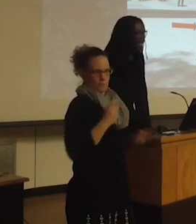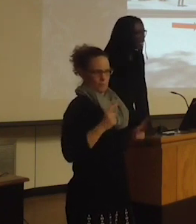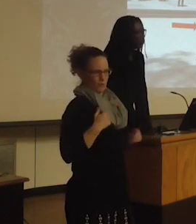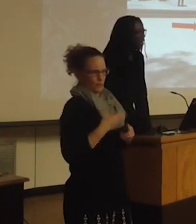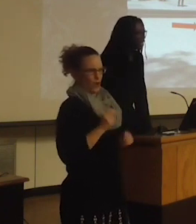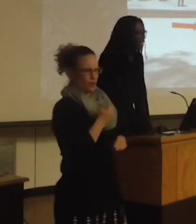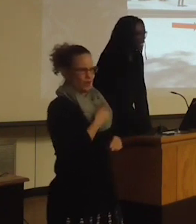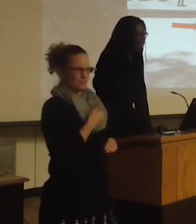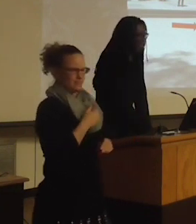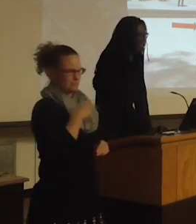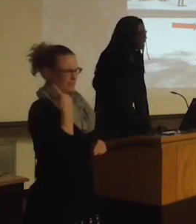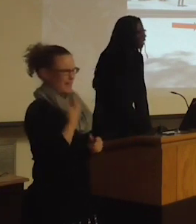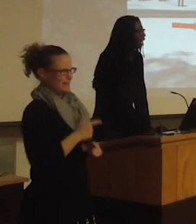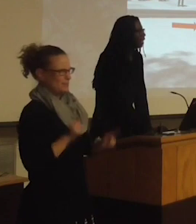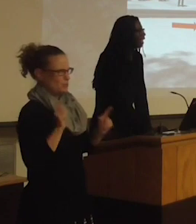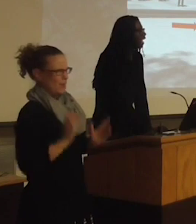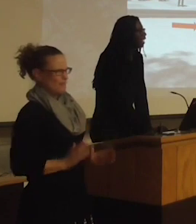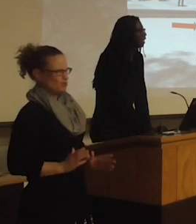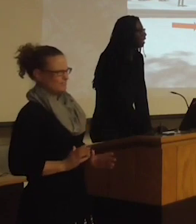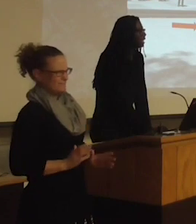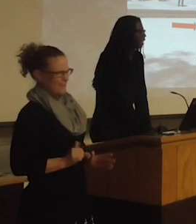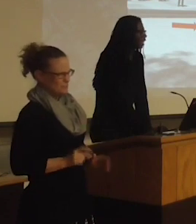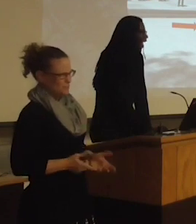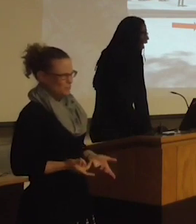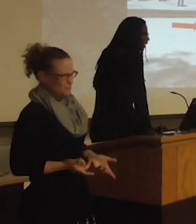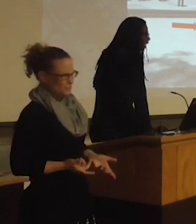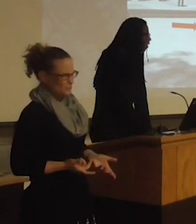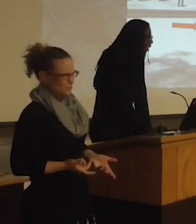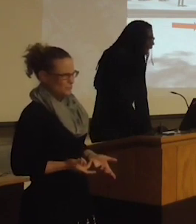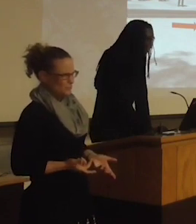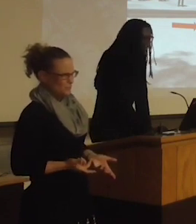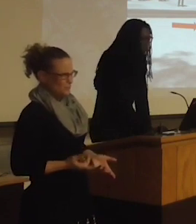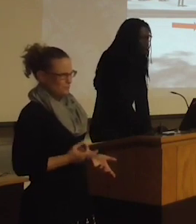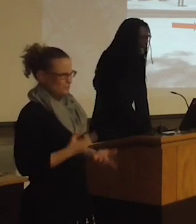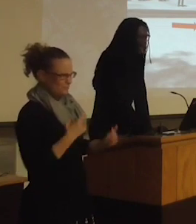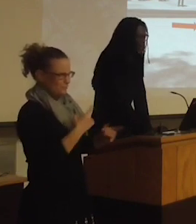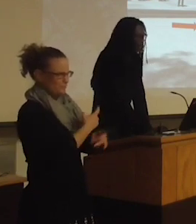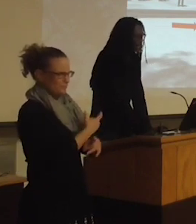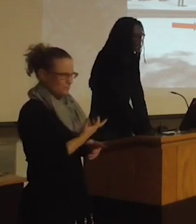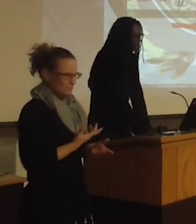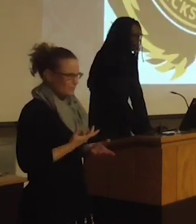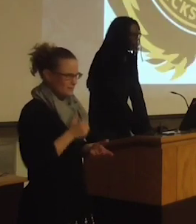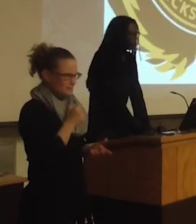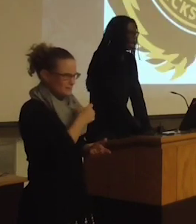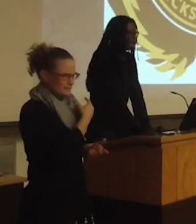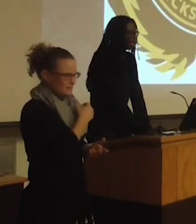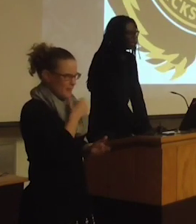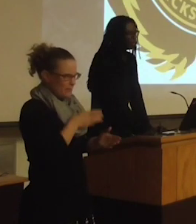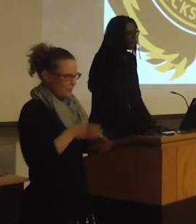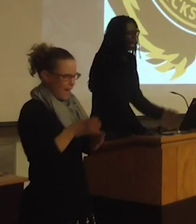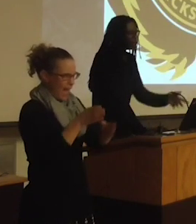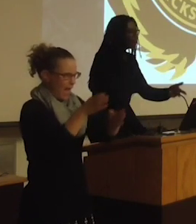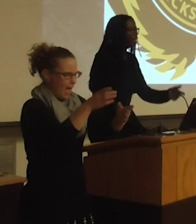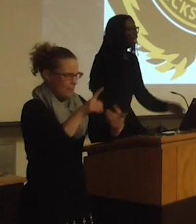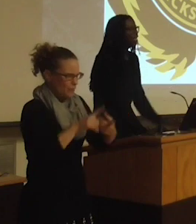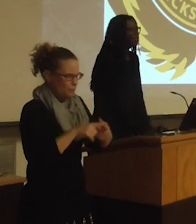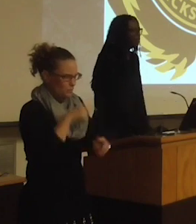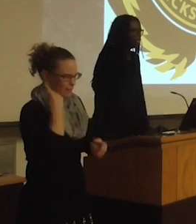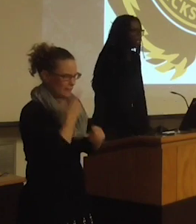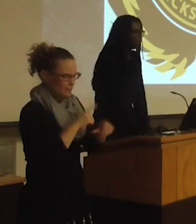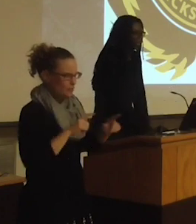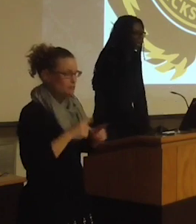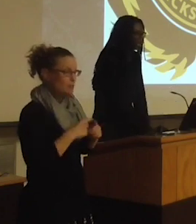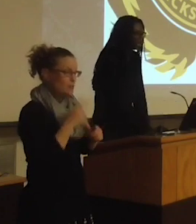ourselves black liberationists, and this is just not the case. This is not the path to black liberation. And then you look at